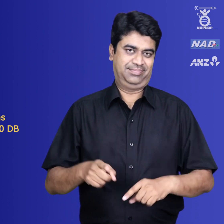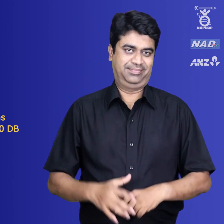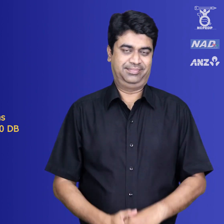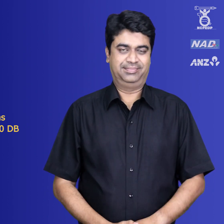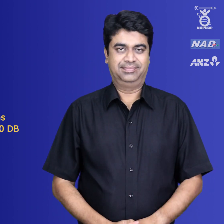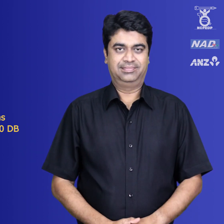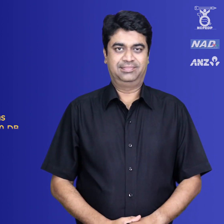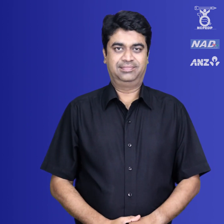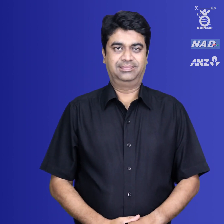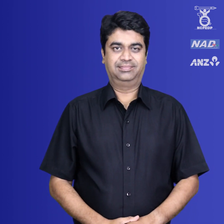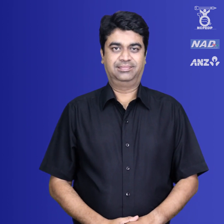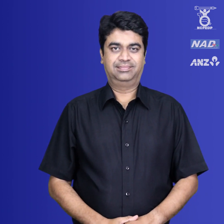ears.